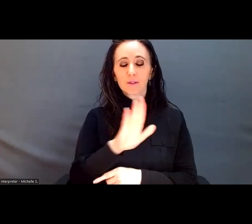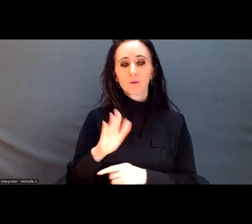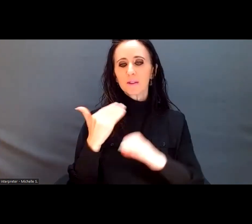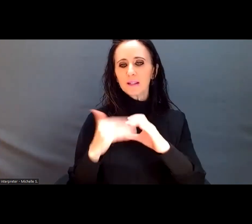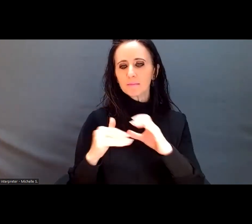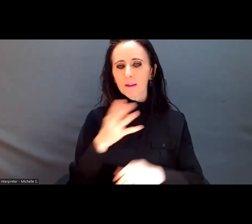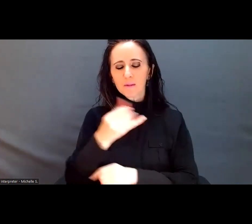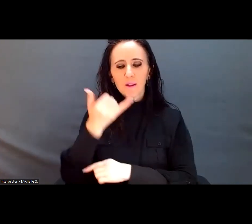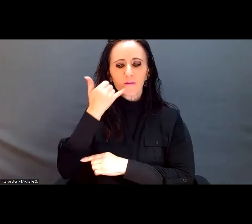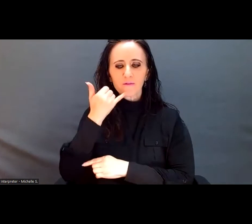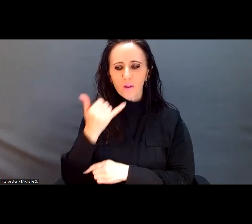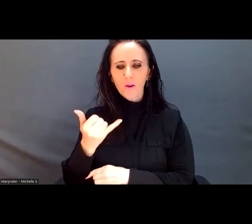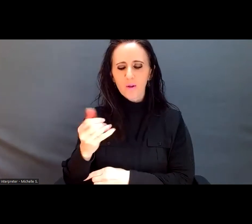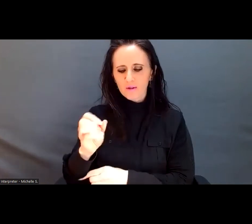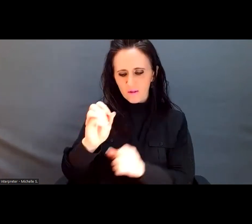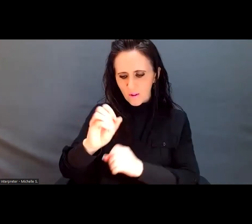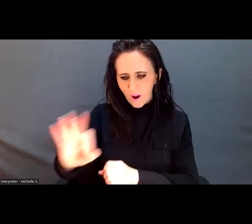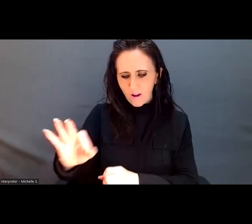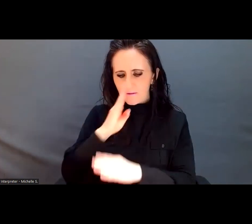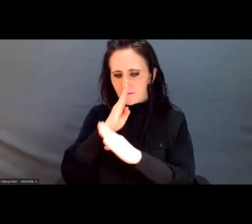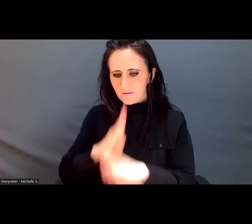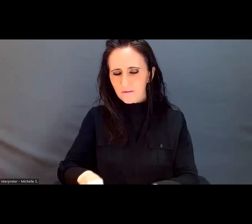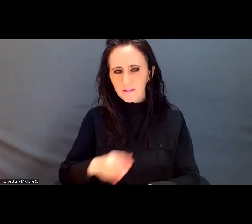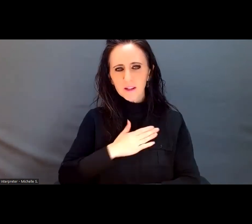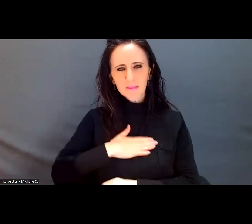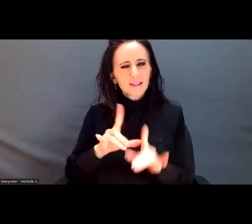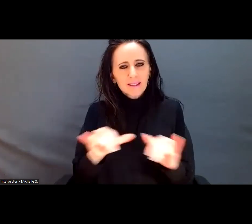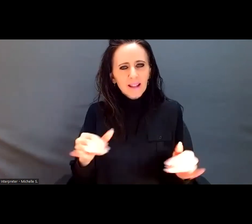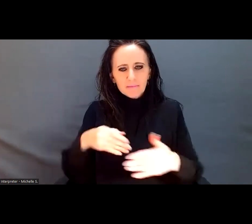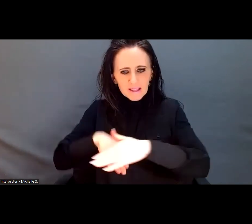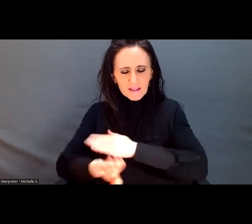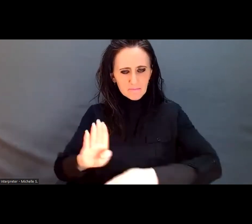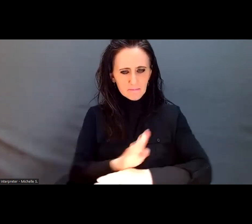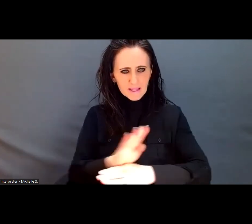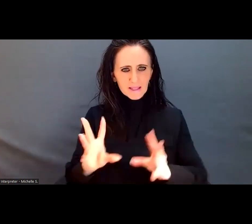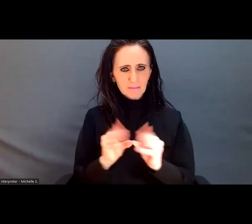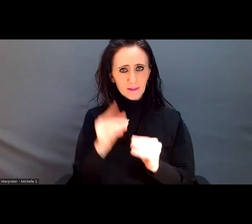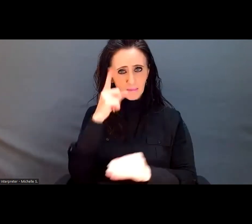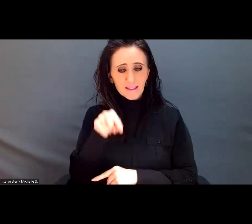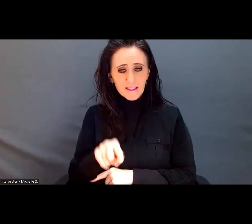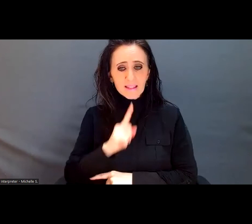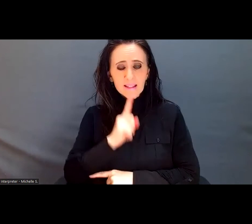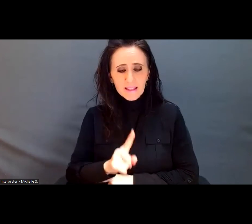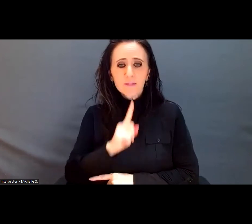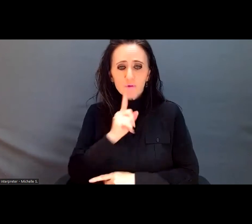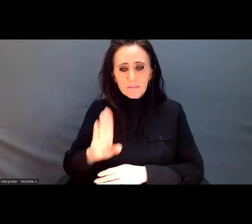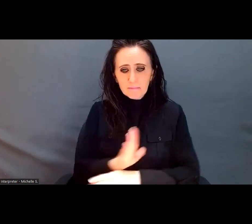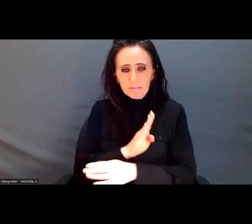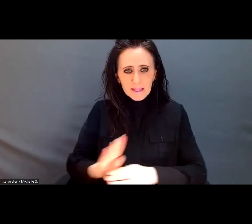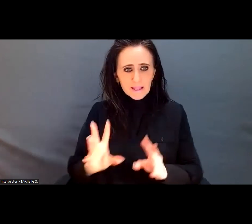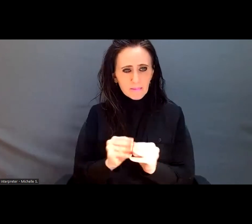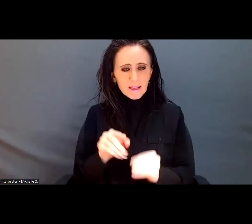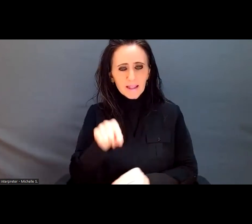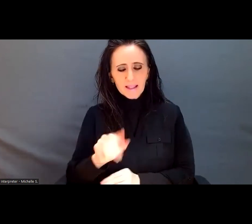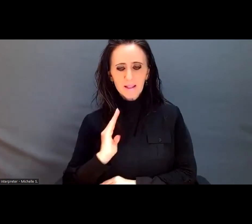as if we were in a real, well, a face-to-face meeting, because this is real meetings. It's online office. We're in